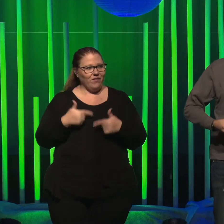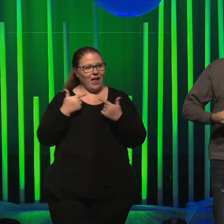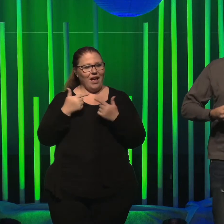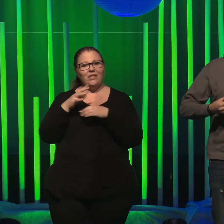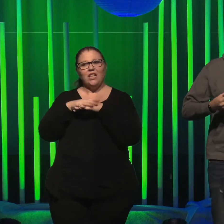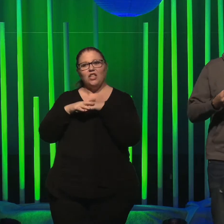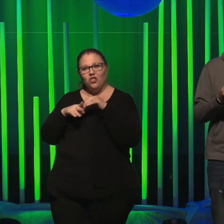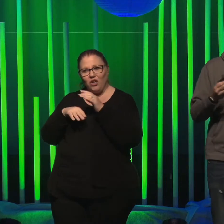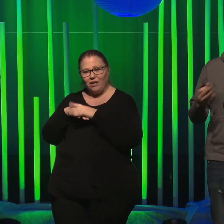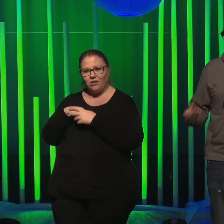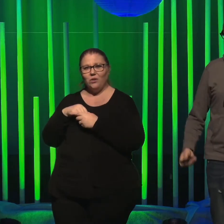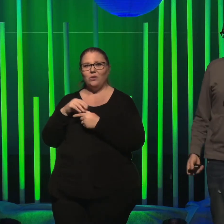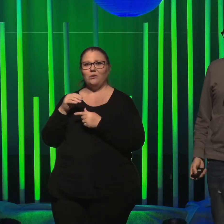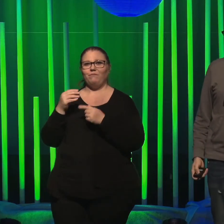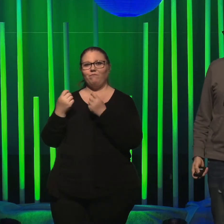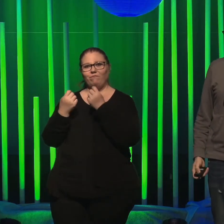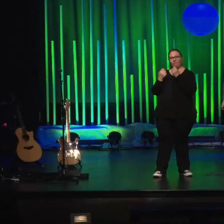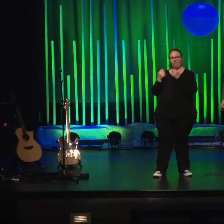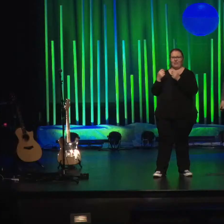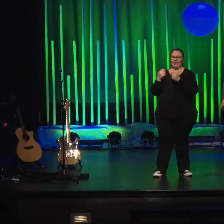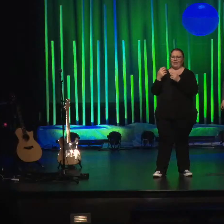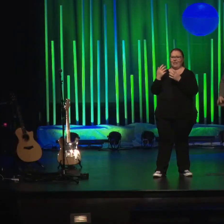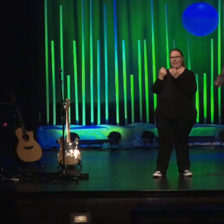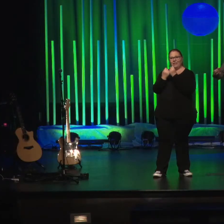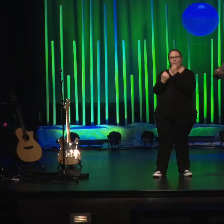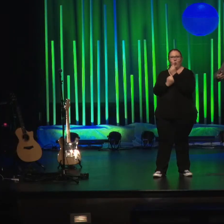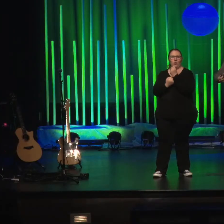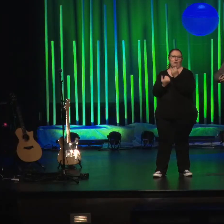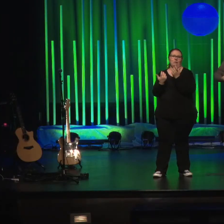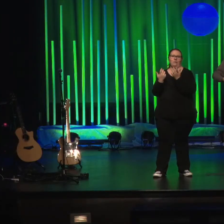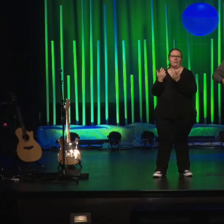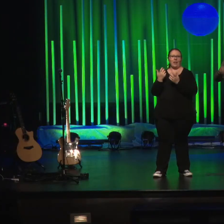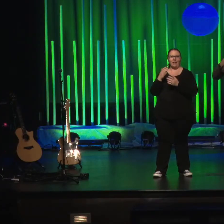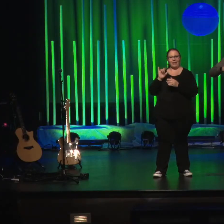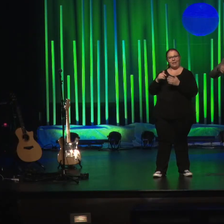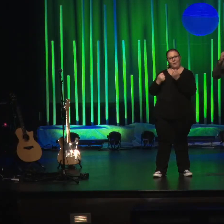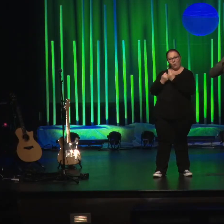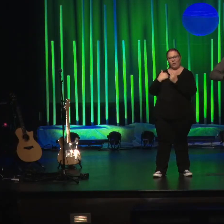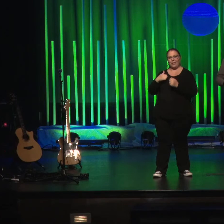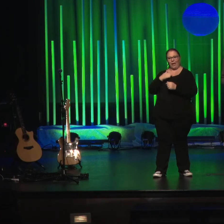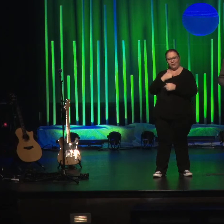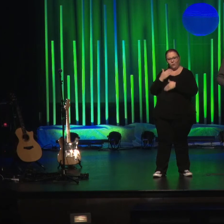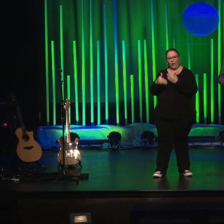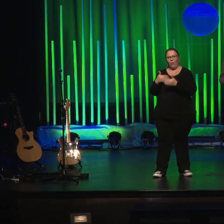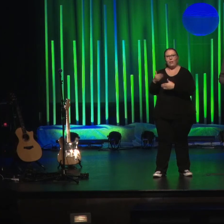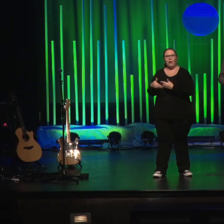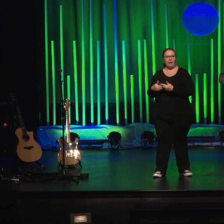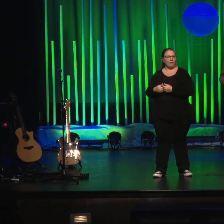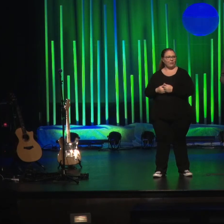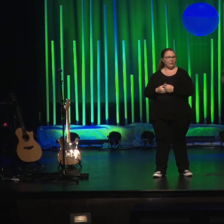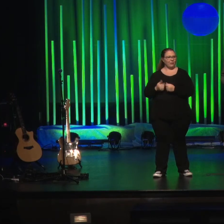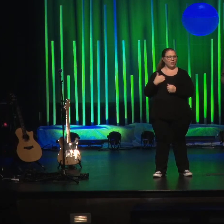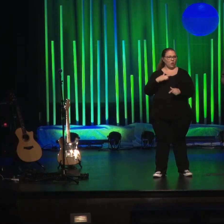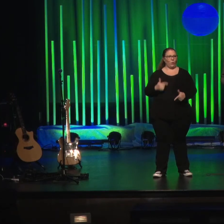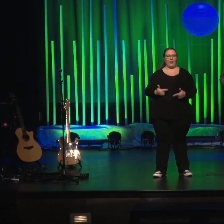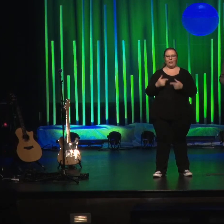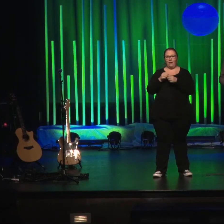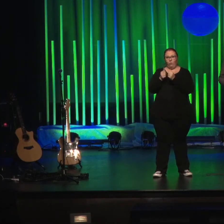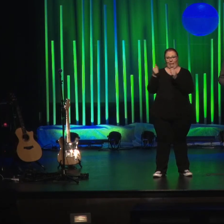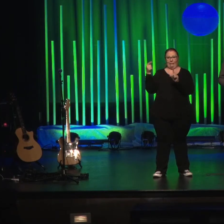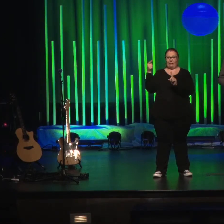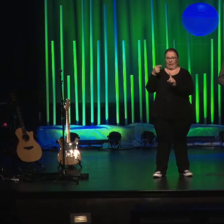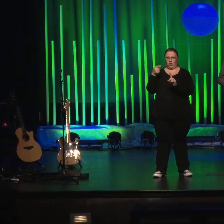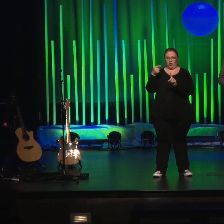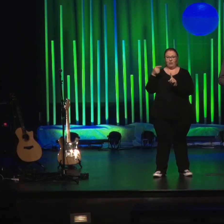gentle kind of framework. And it supports us as we go along, right? So we live with intention